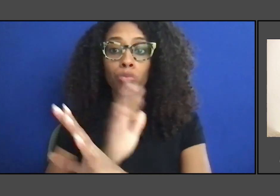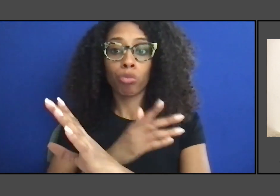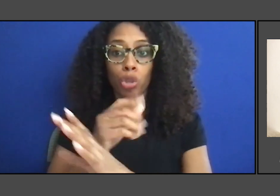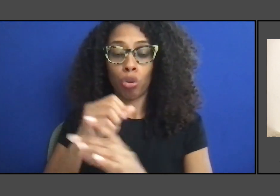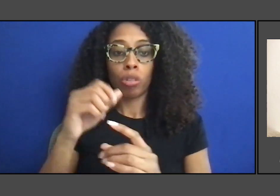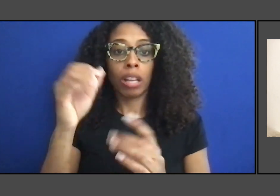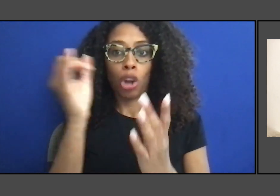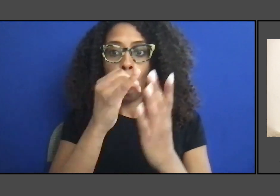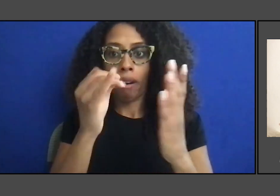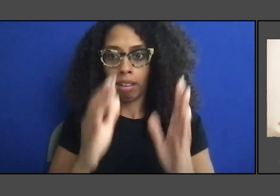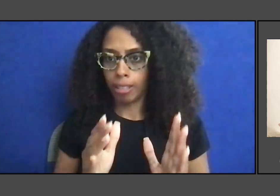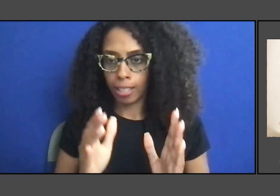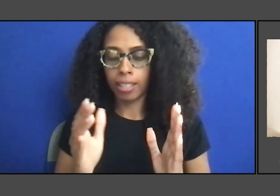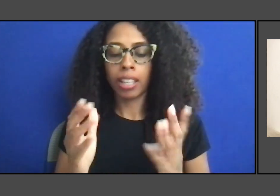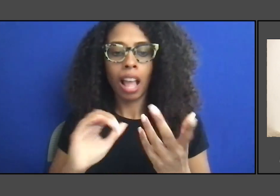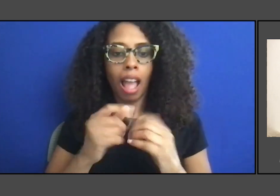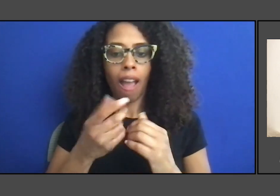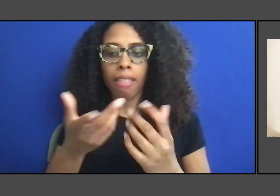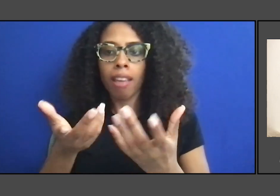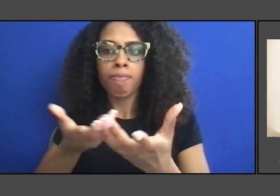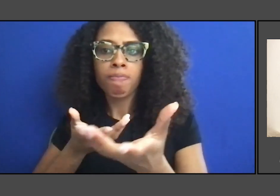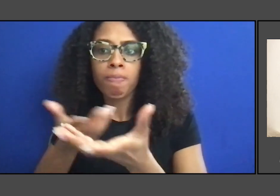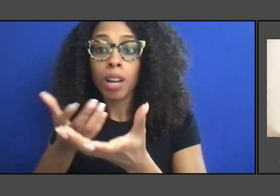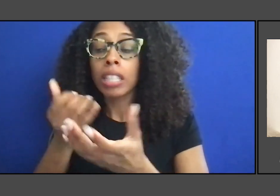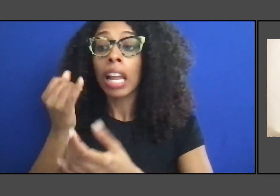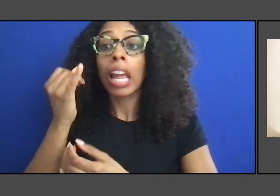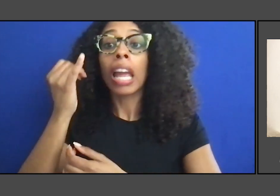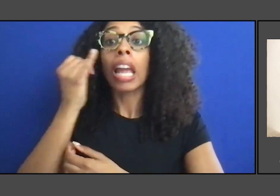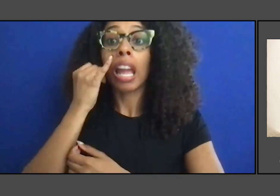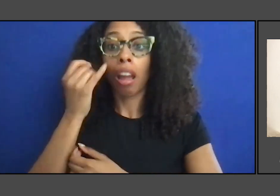they engage, if they engage,